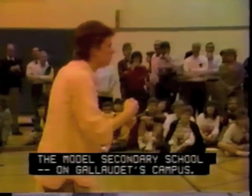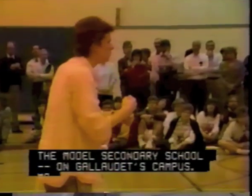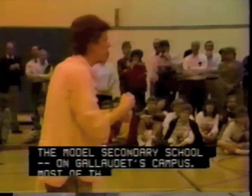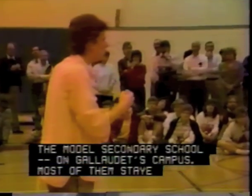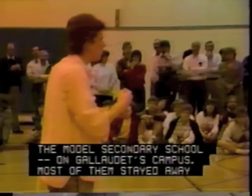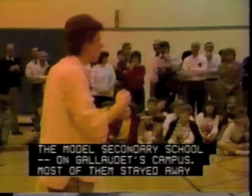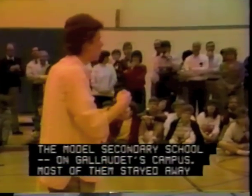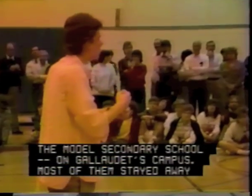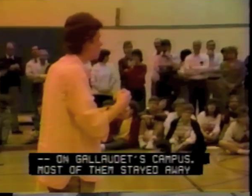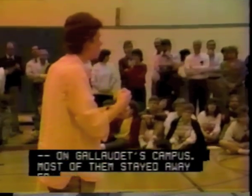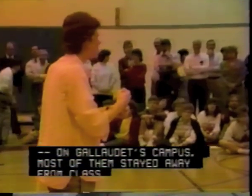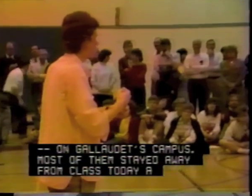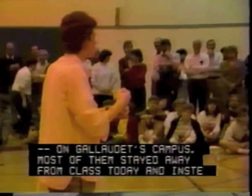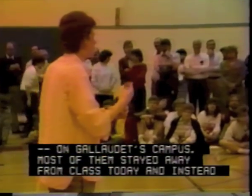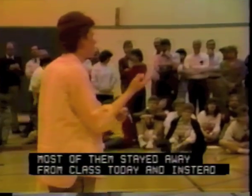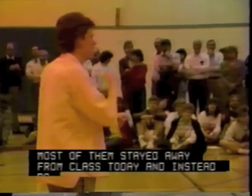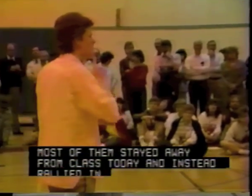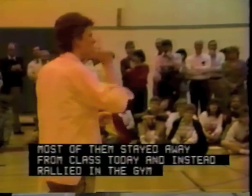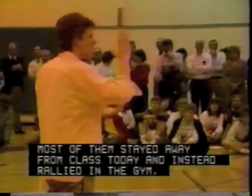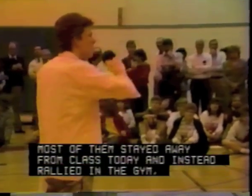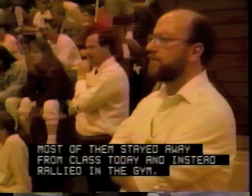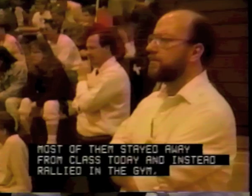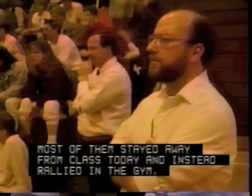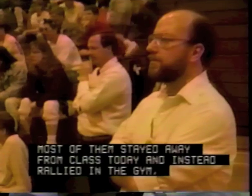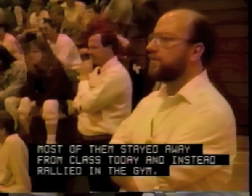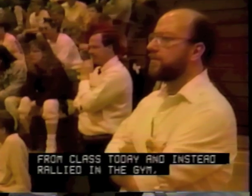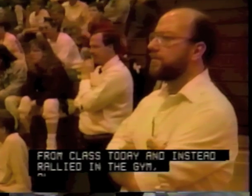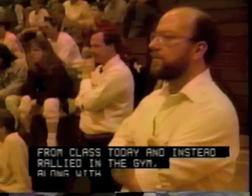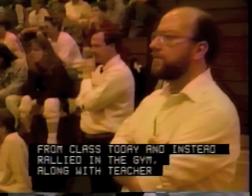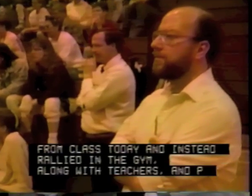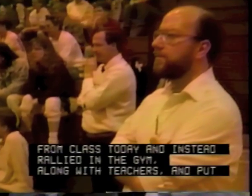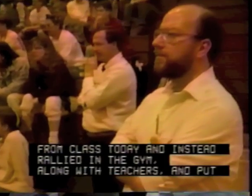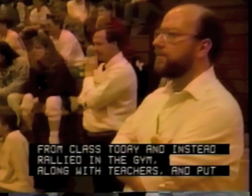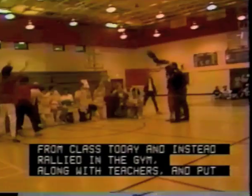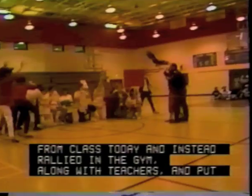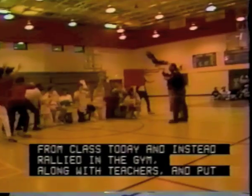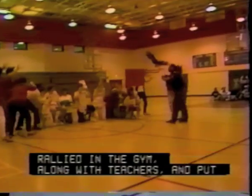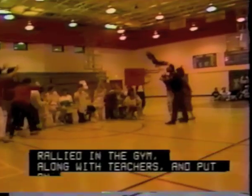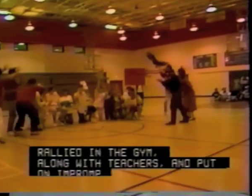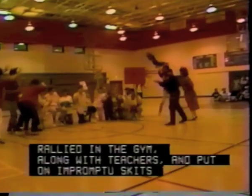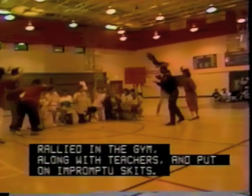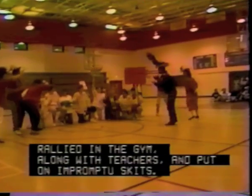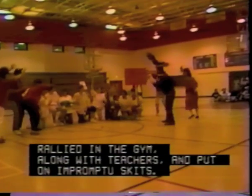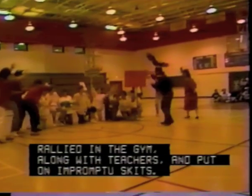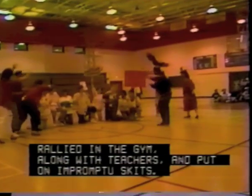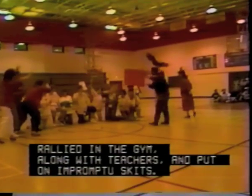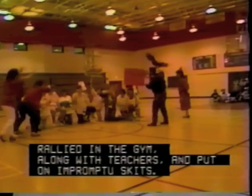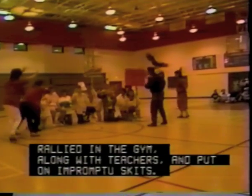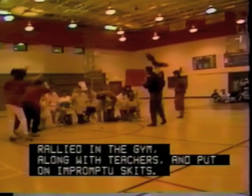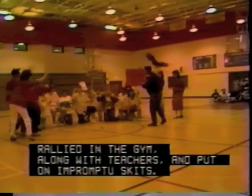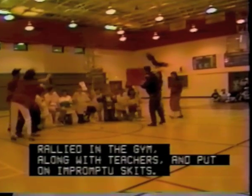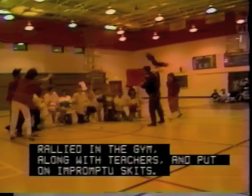of them stayed away from class today and instead rallied in the gym along with teachers, and they put on impromptu skits.